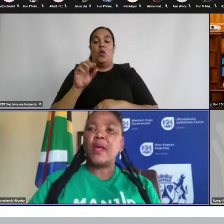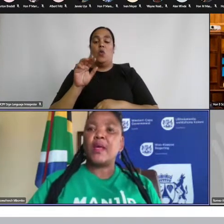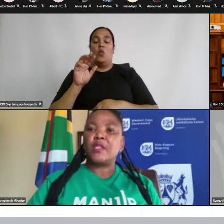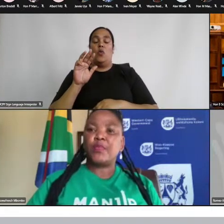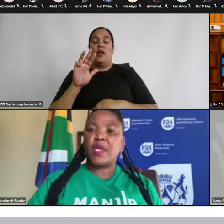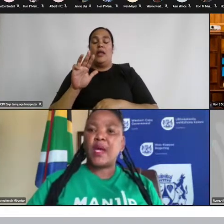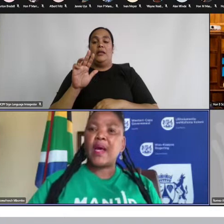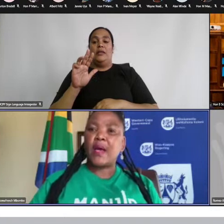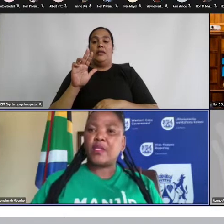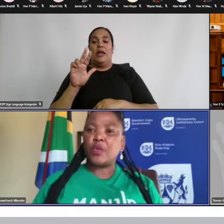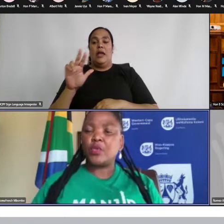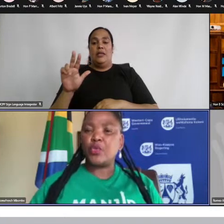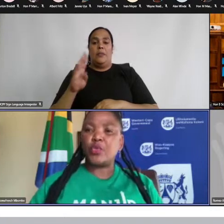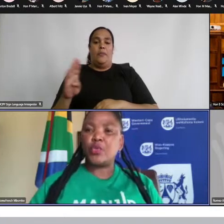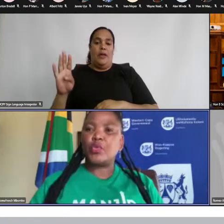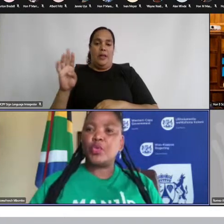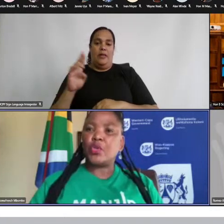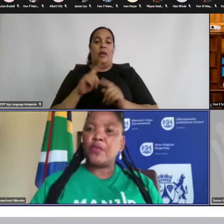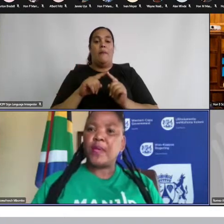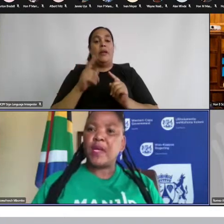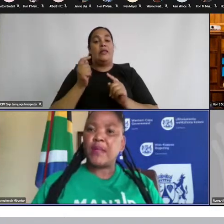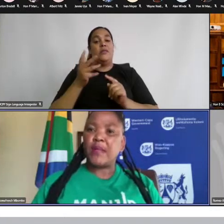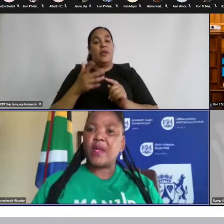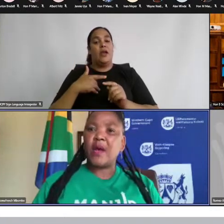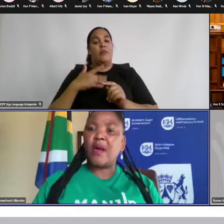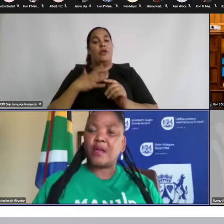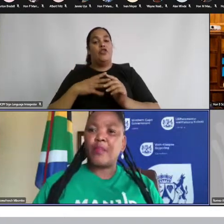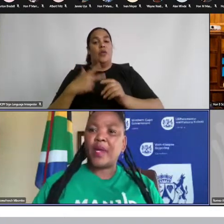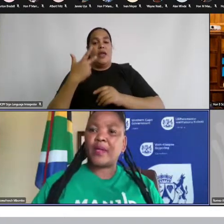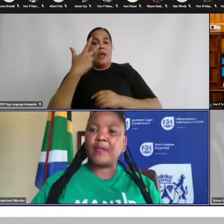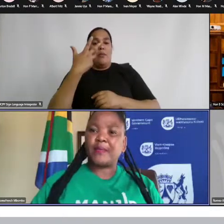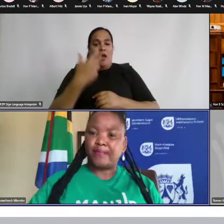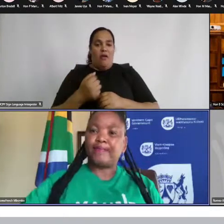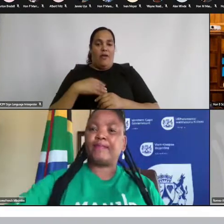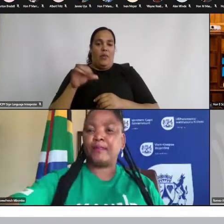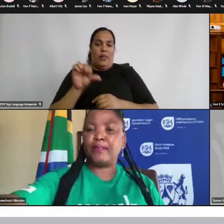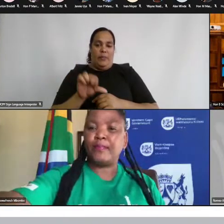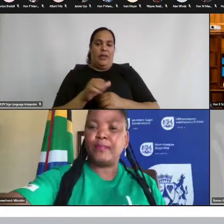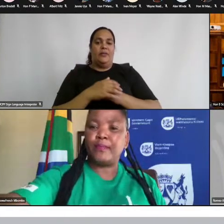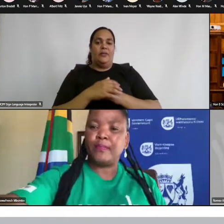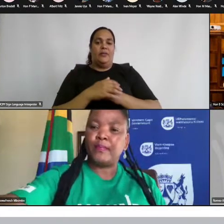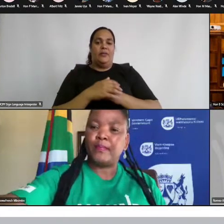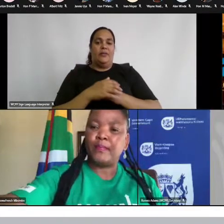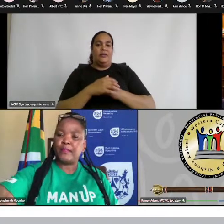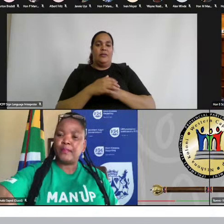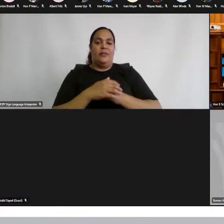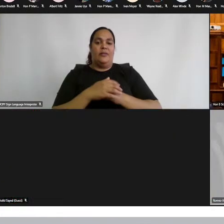million. Speaker, I just want to switch off my camera now. I'll come back.